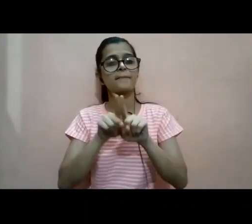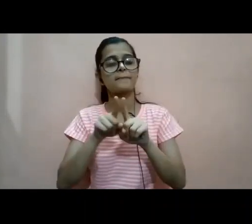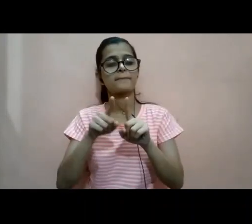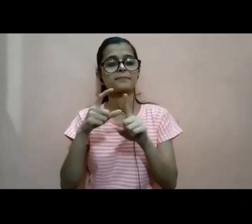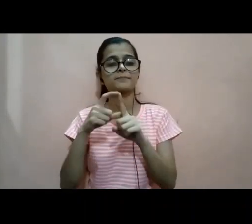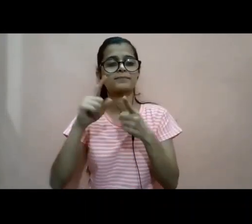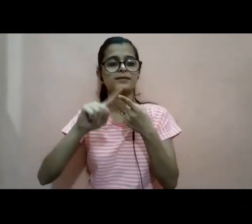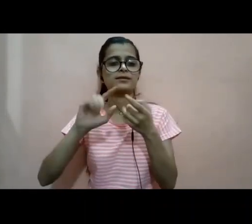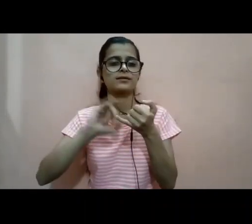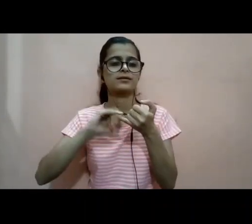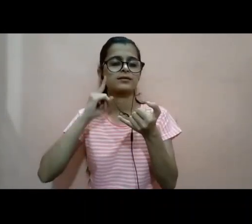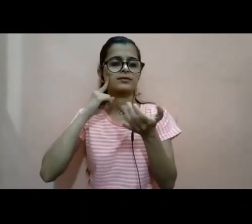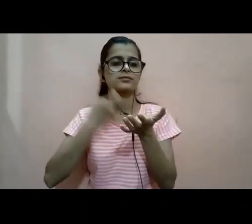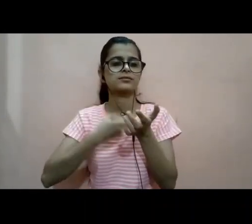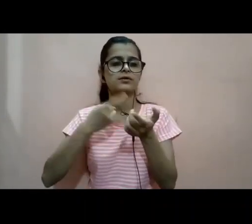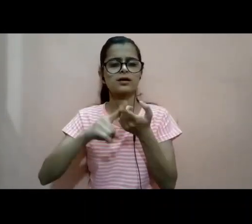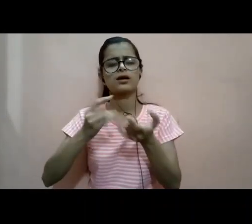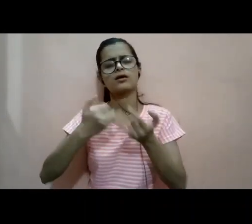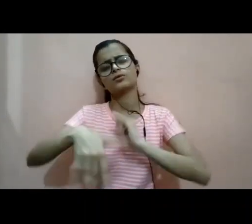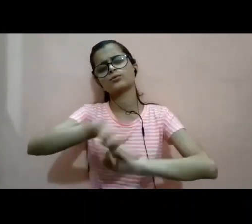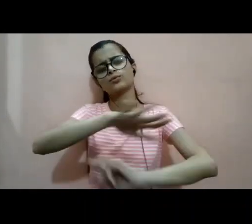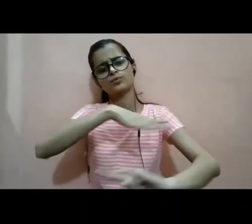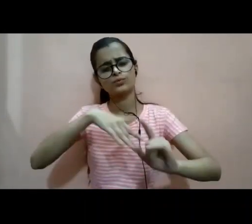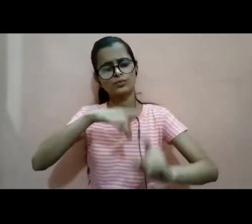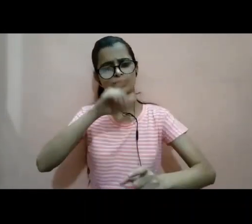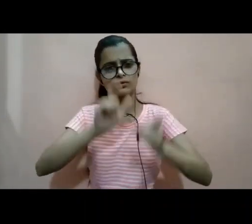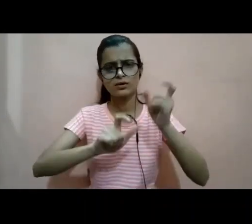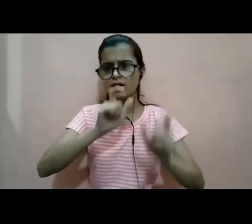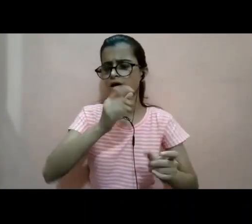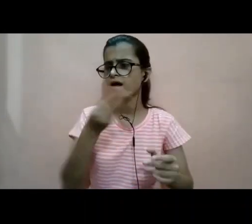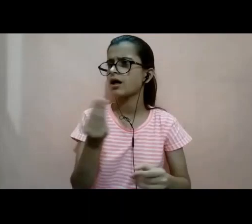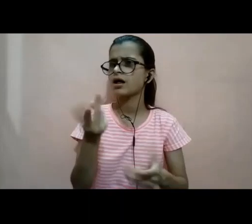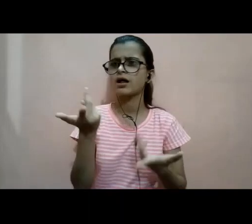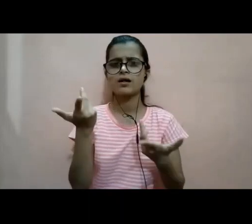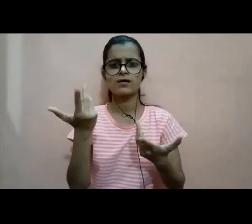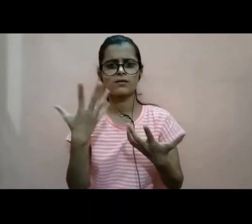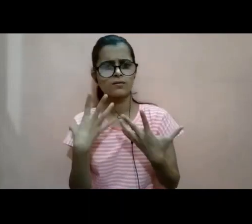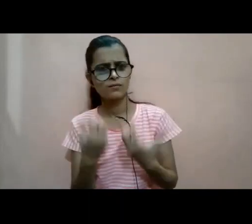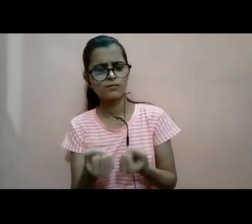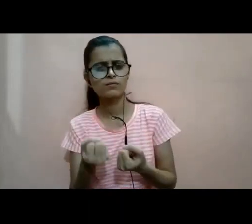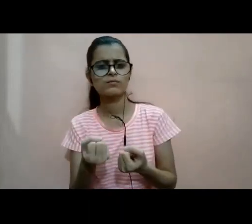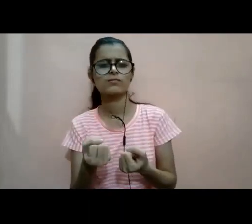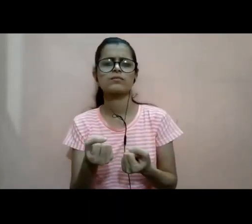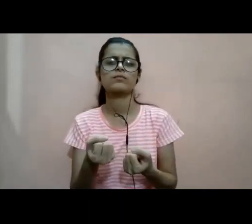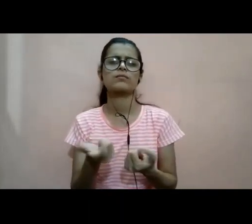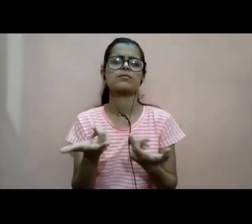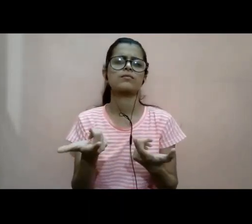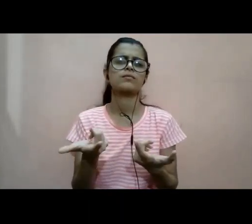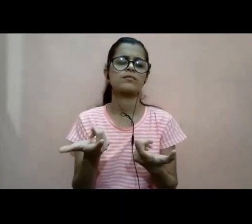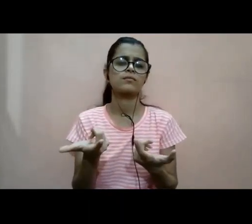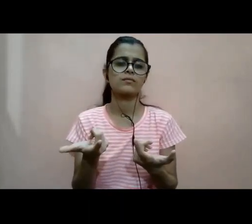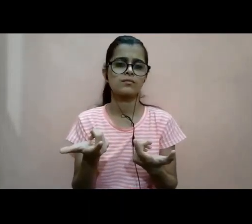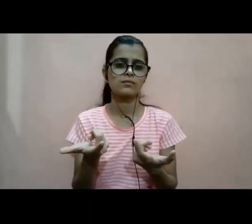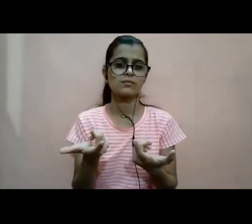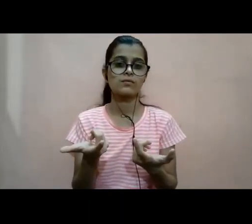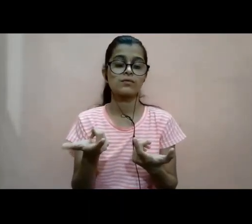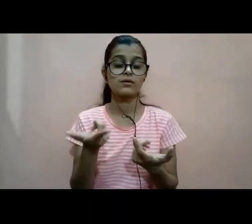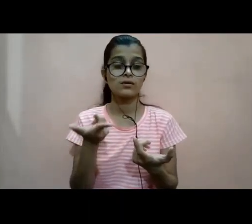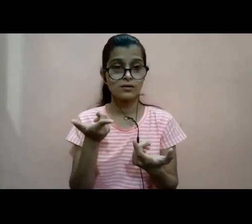gets into our desires, infects our desires, and molds our desires. In